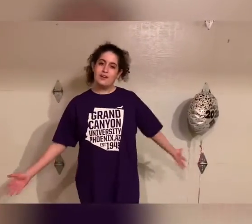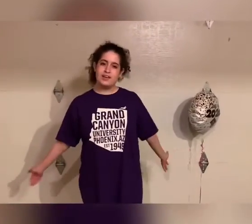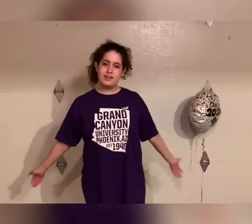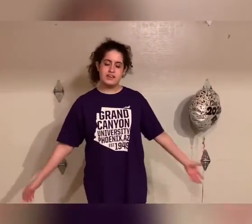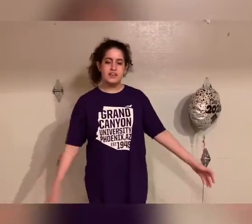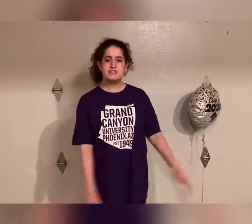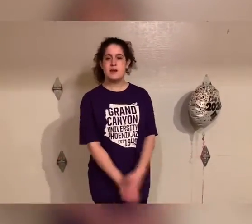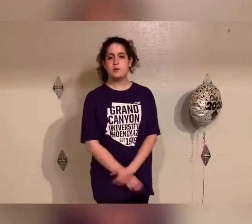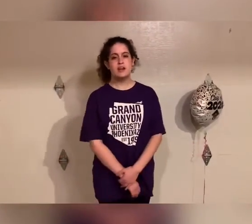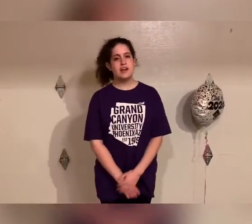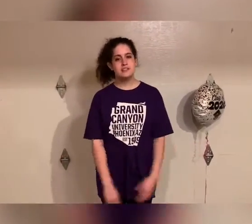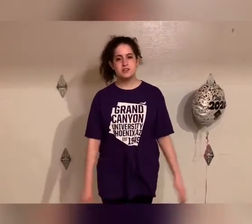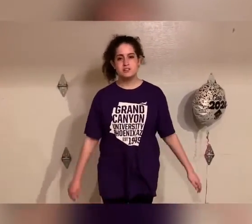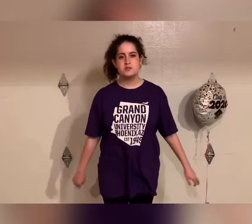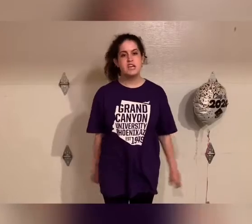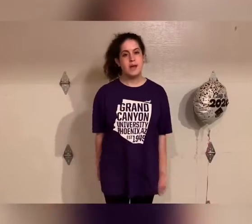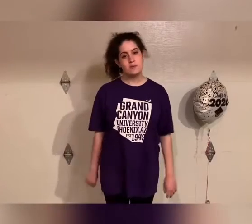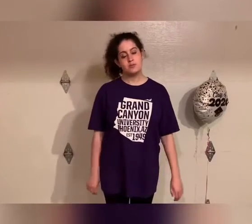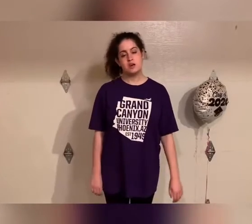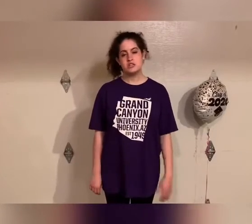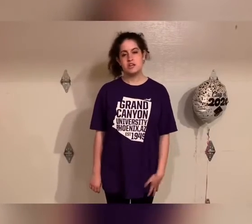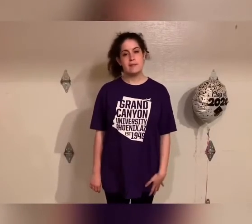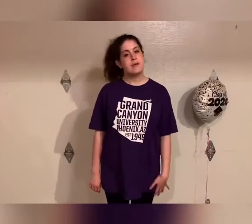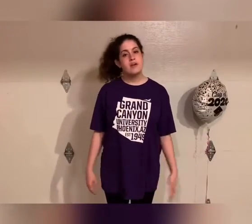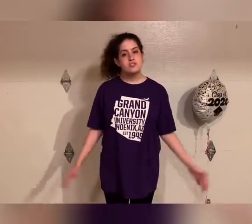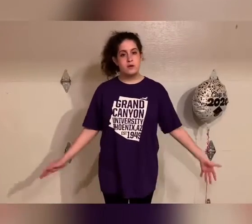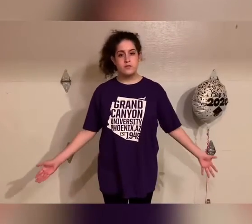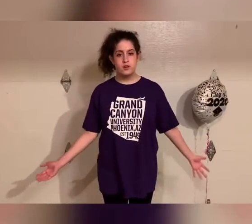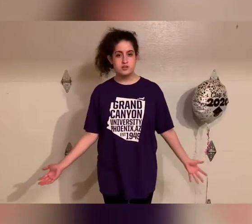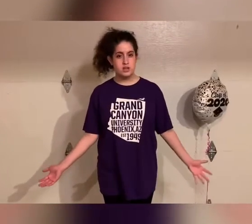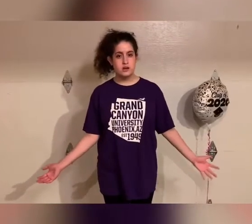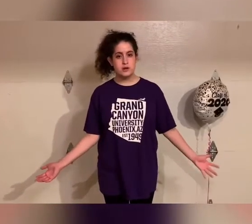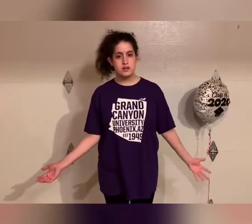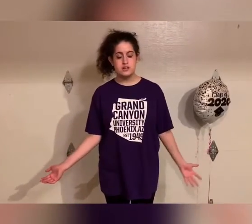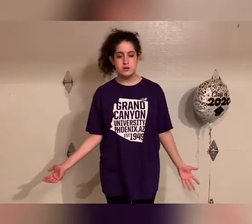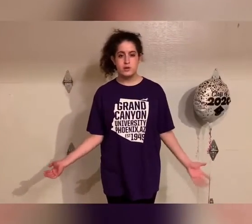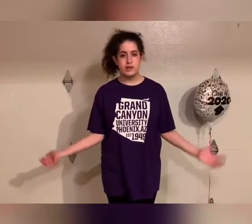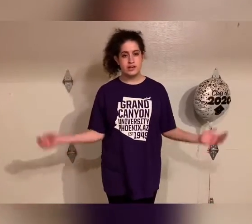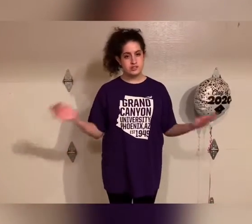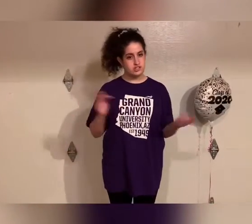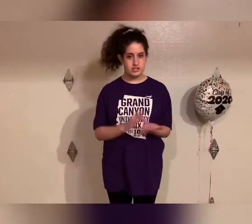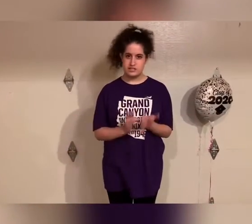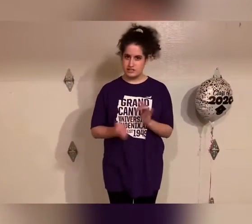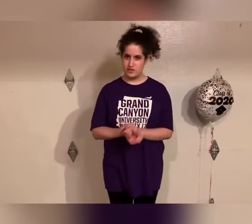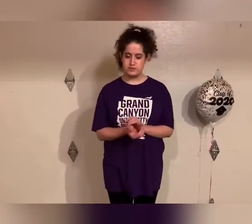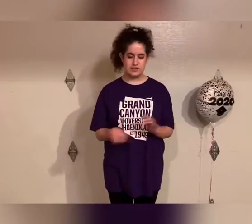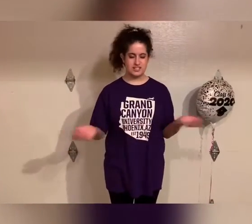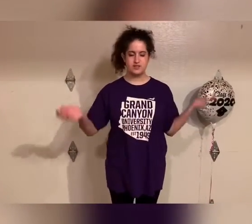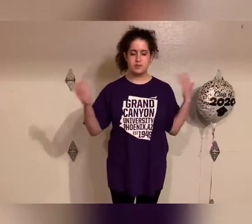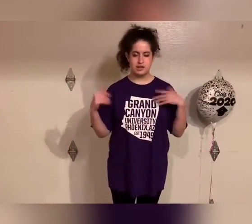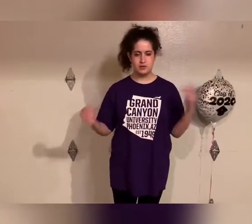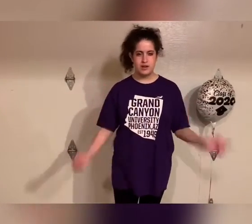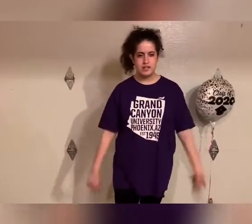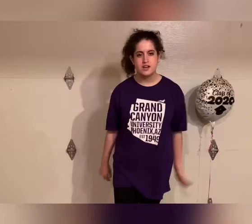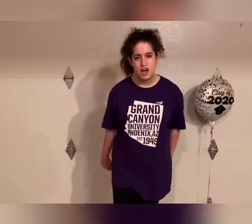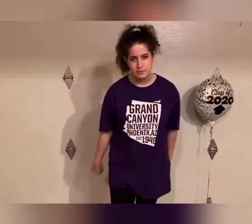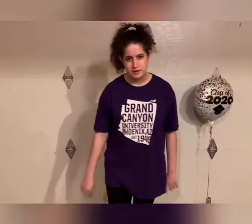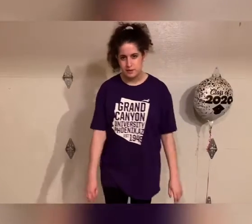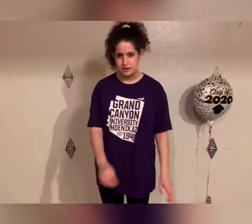Okay, kids, now we're going to enter into a time of worship. So our first song we're going to do is Jesus Loves Me. So everybody get ready to copy me.